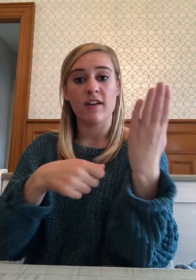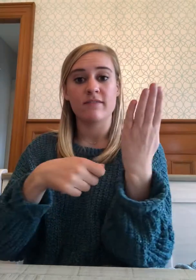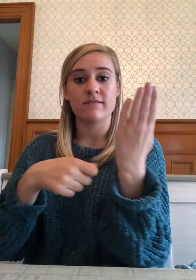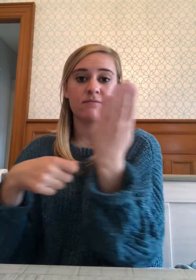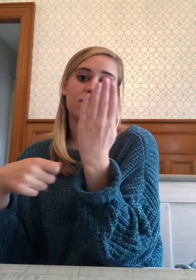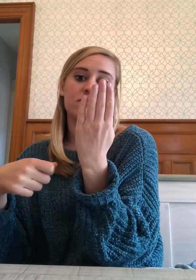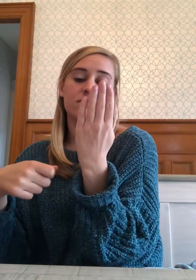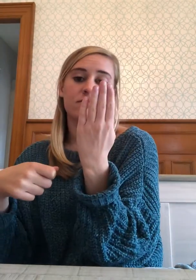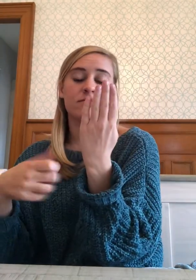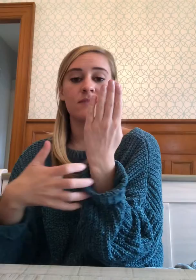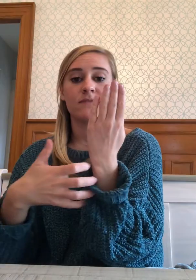fibers.